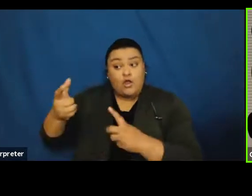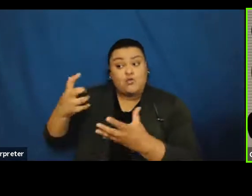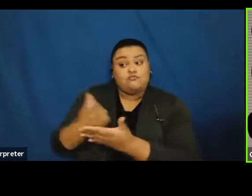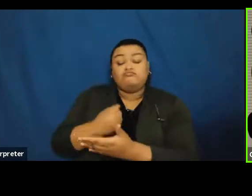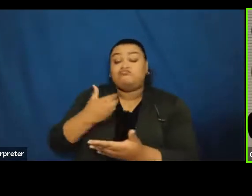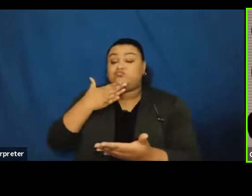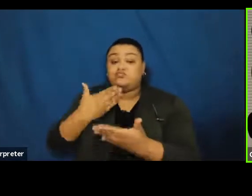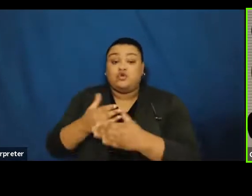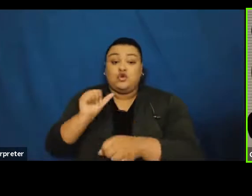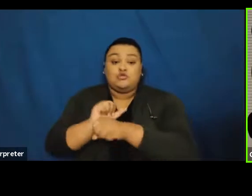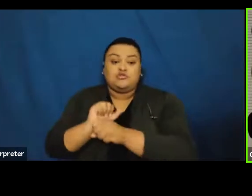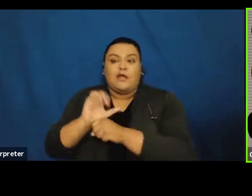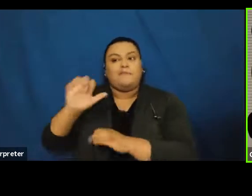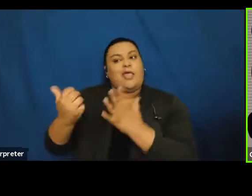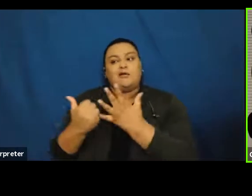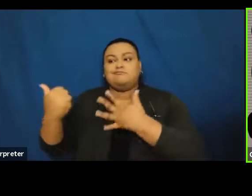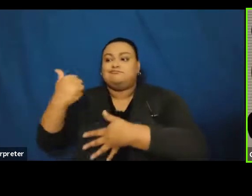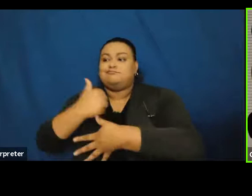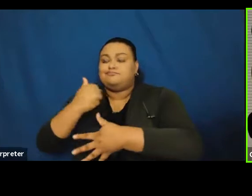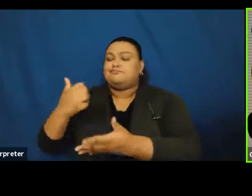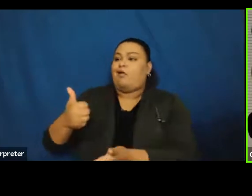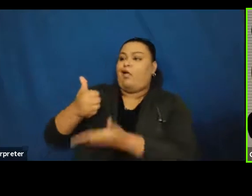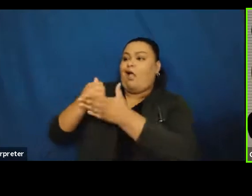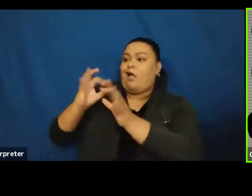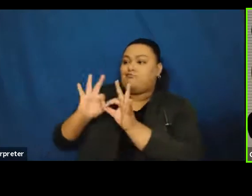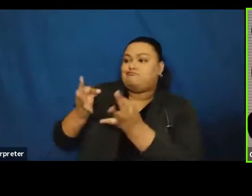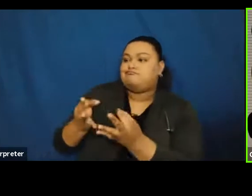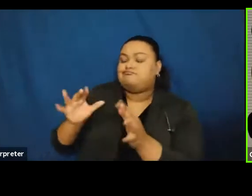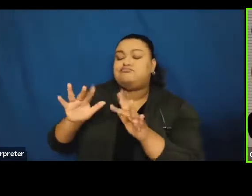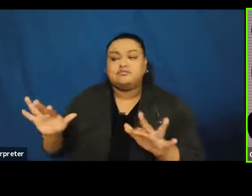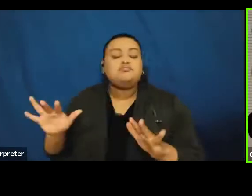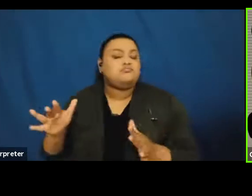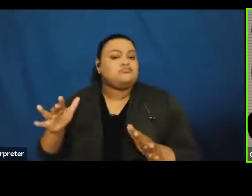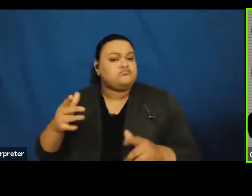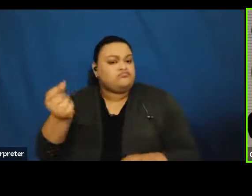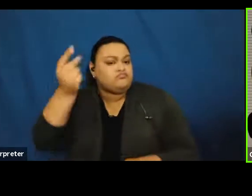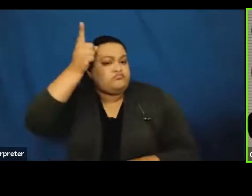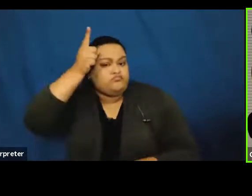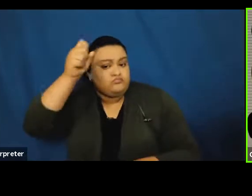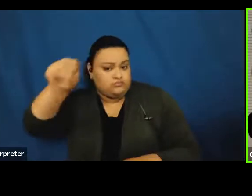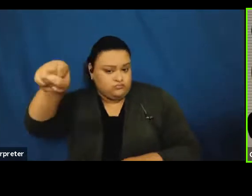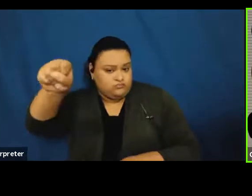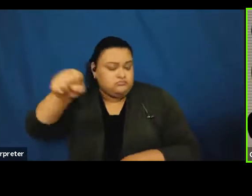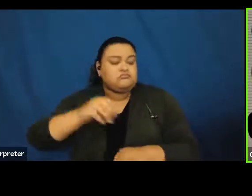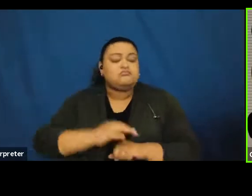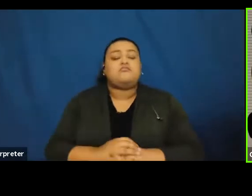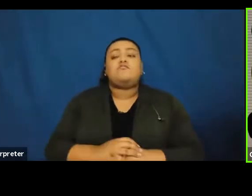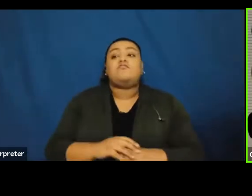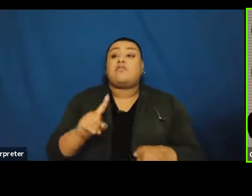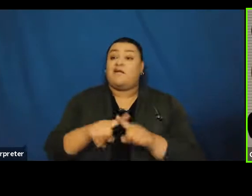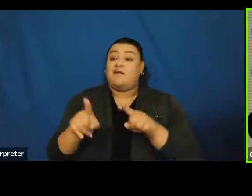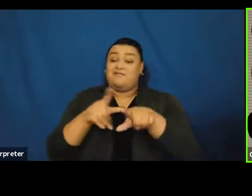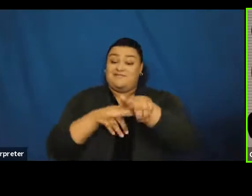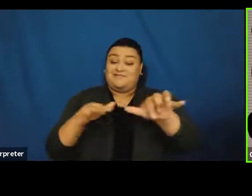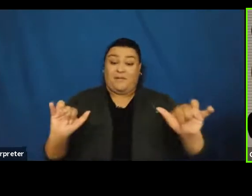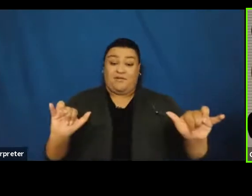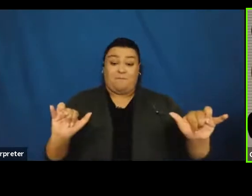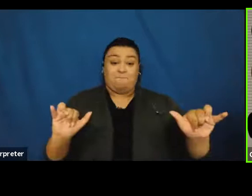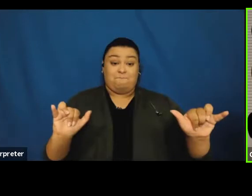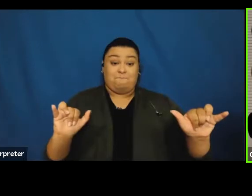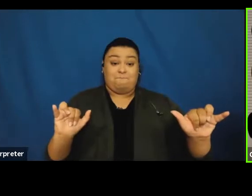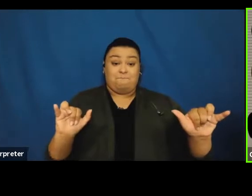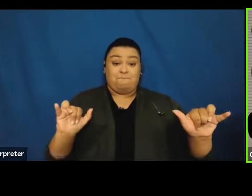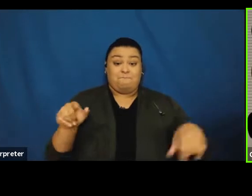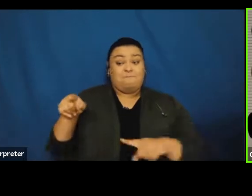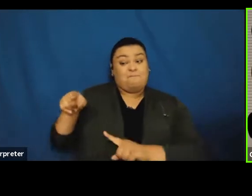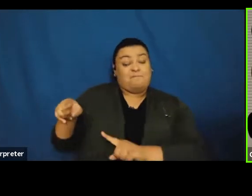es lo más importante to help the familia, which is understandable. But by the same token, you have to realize, and they have to realize, that the struggle